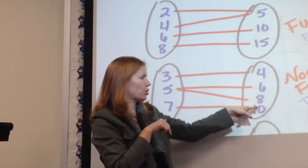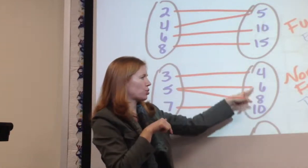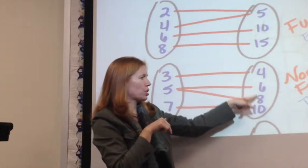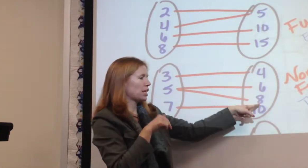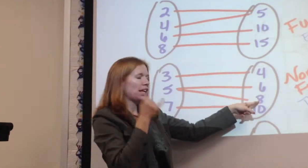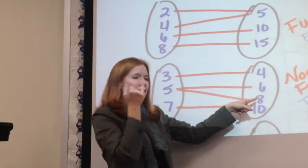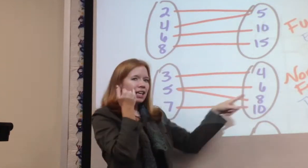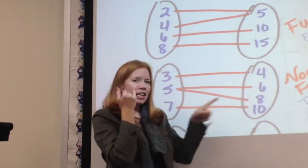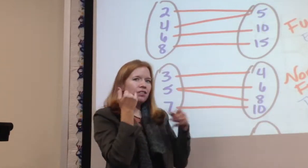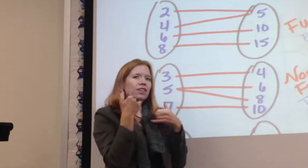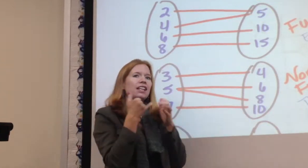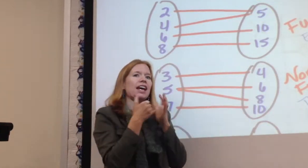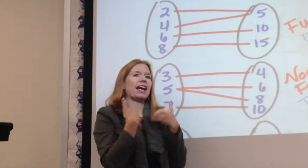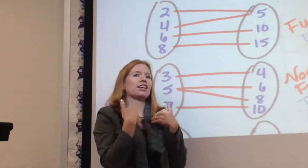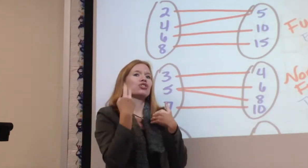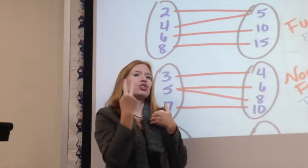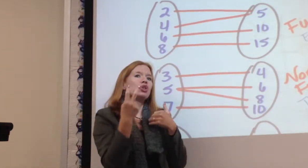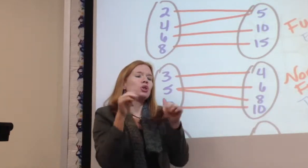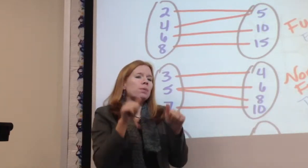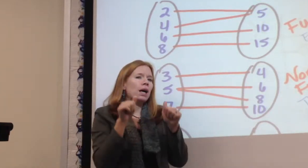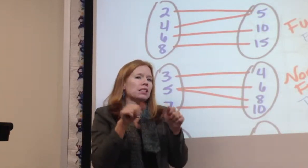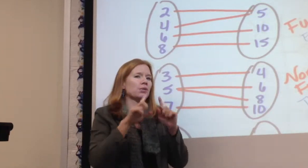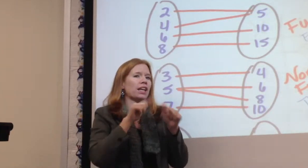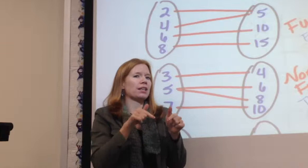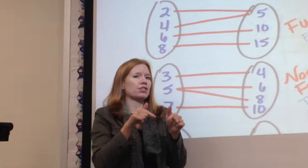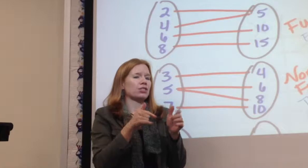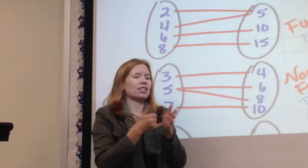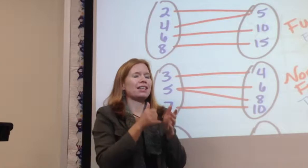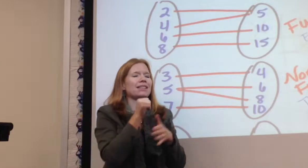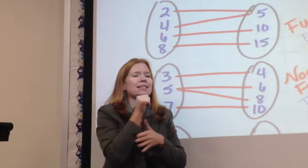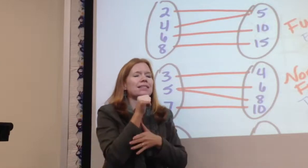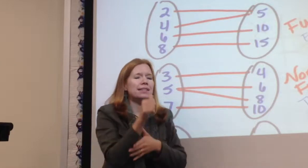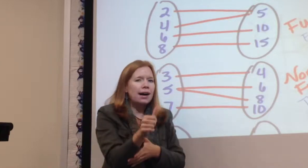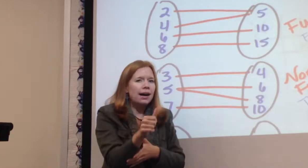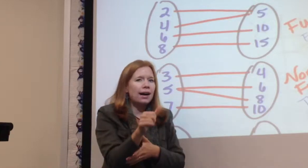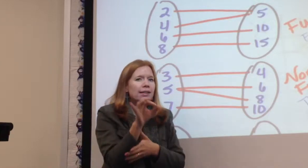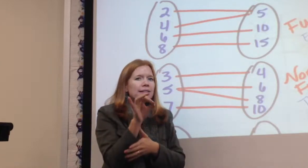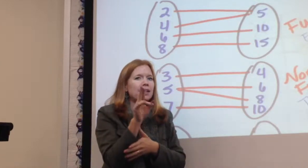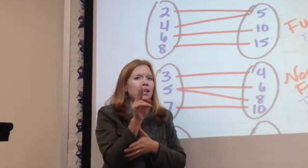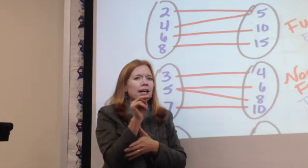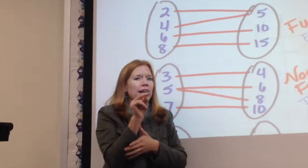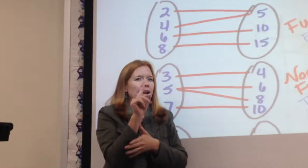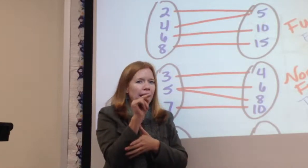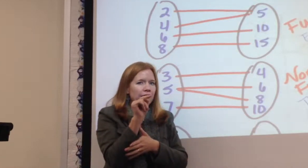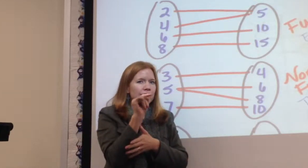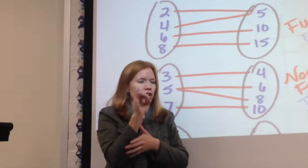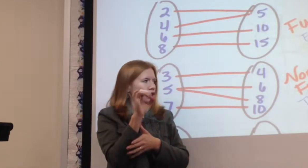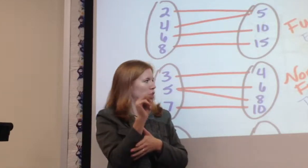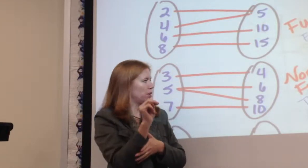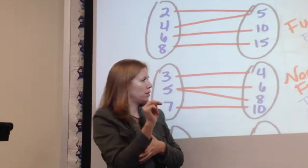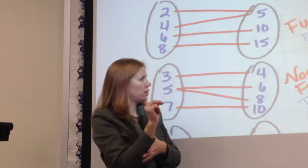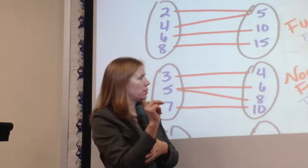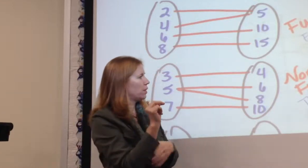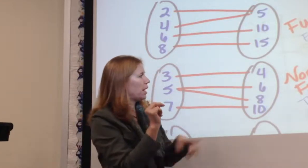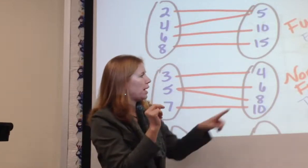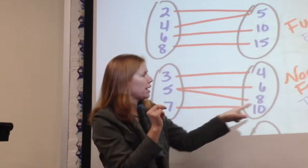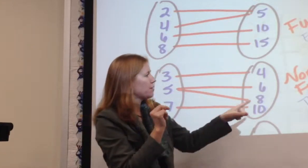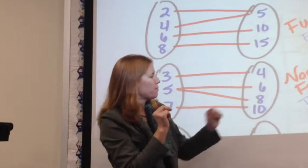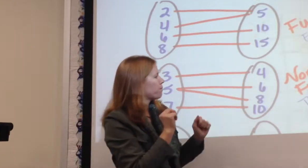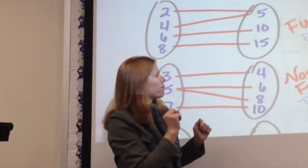answers. If it has 2 possible answers, it is not a function, okay?